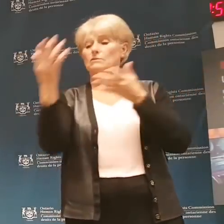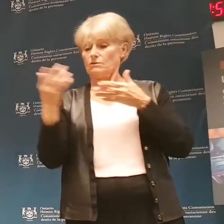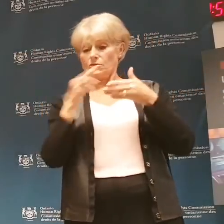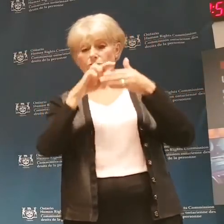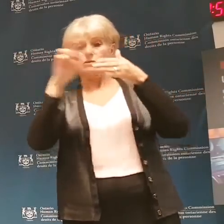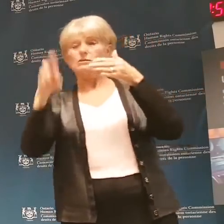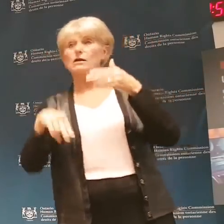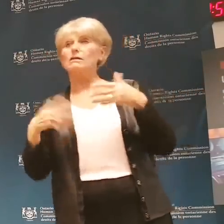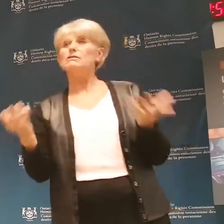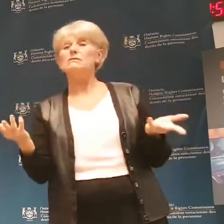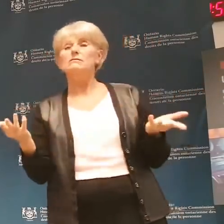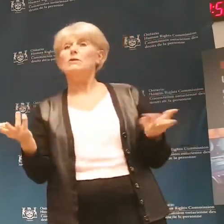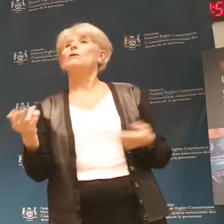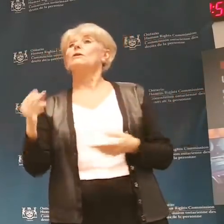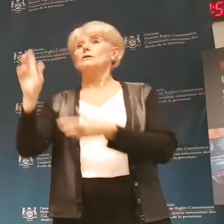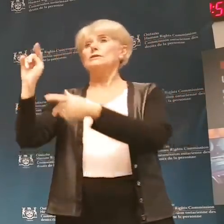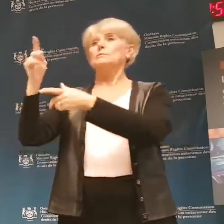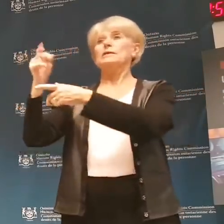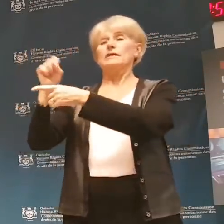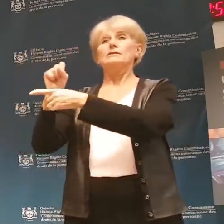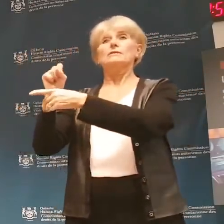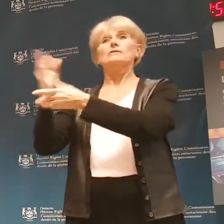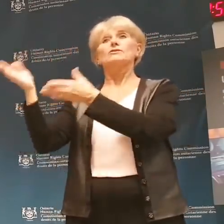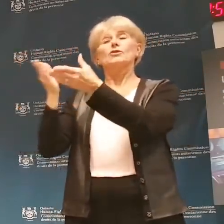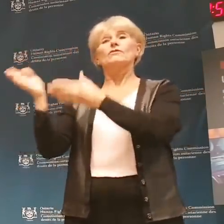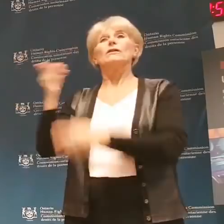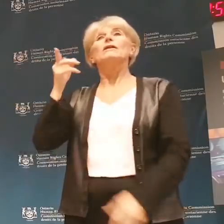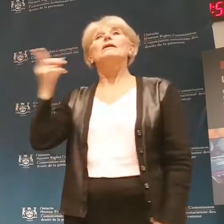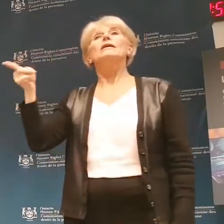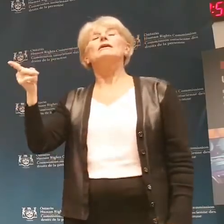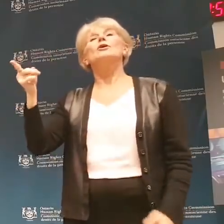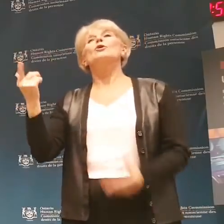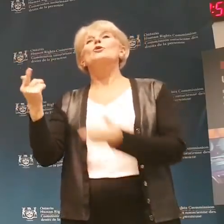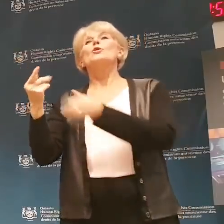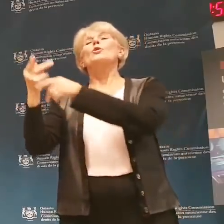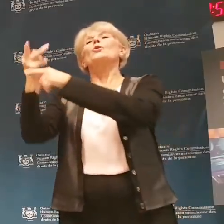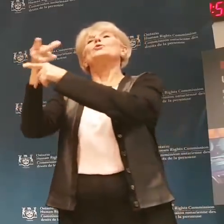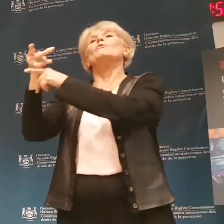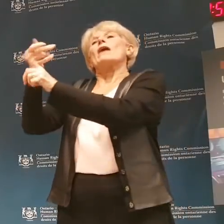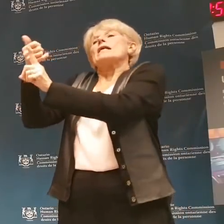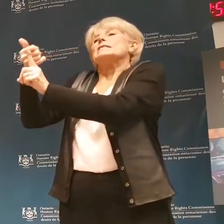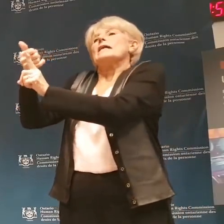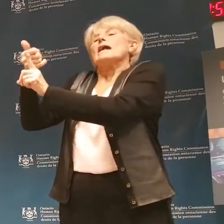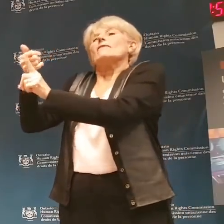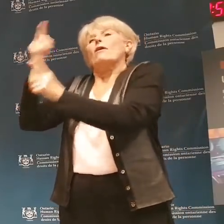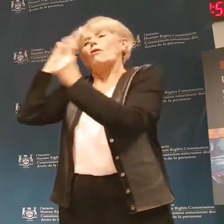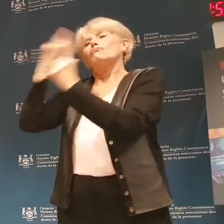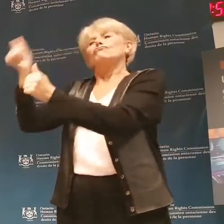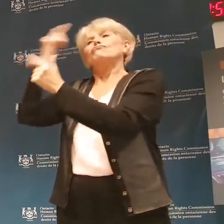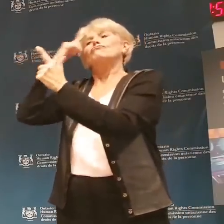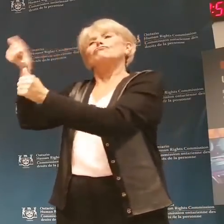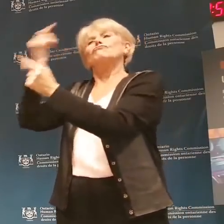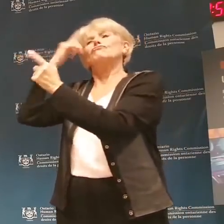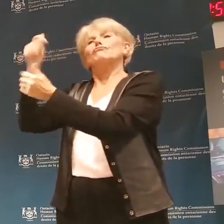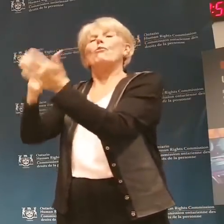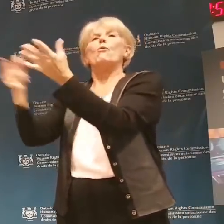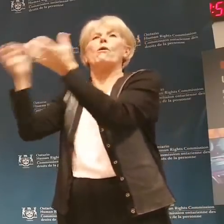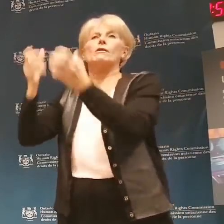of that is a Toronto Police Service that supervises itself and does whatever it